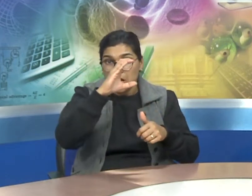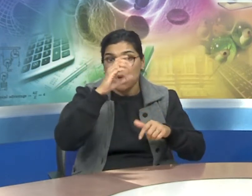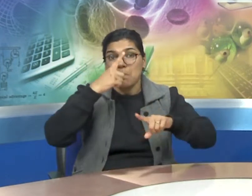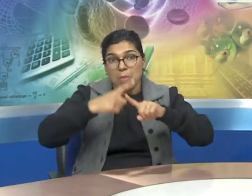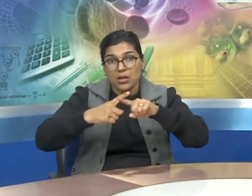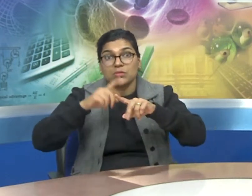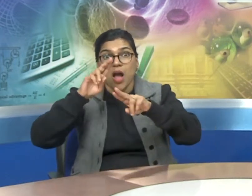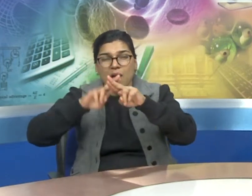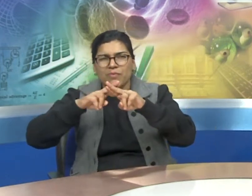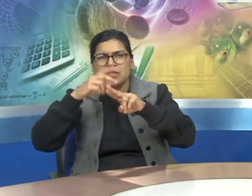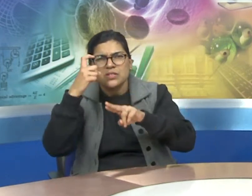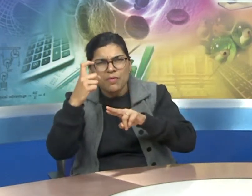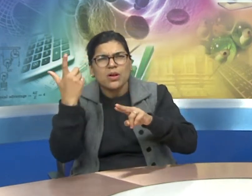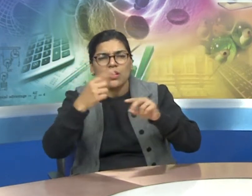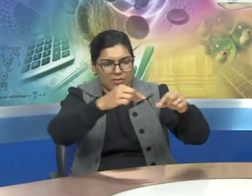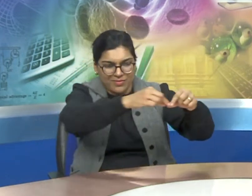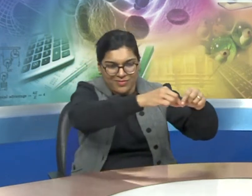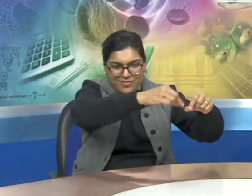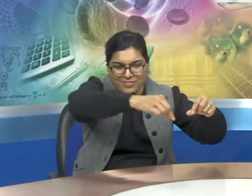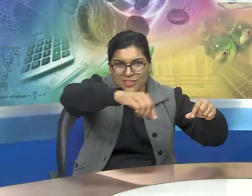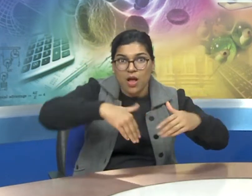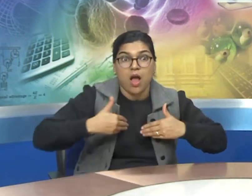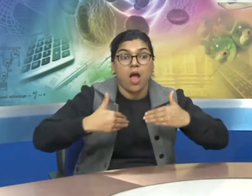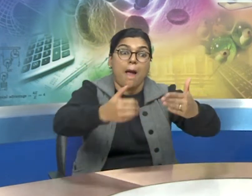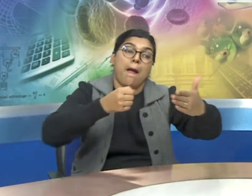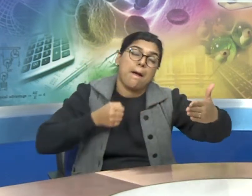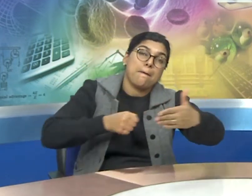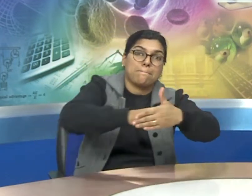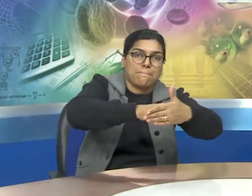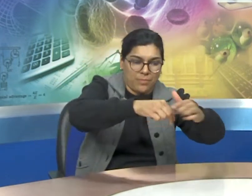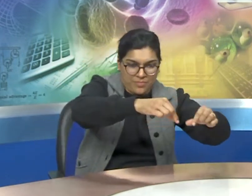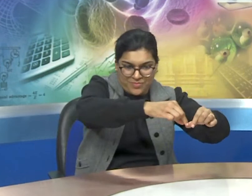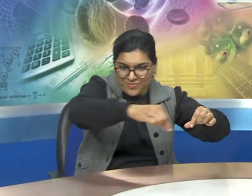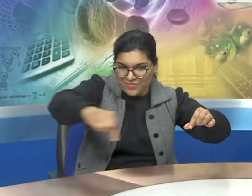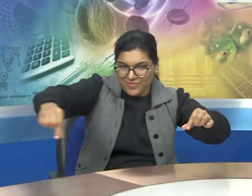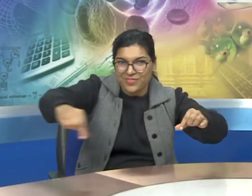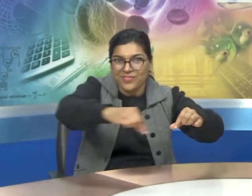A, Control plus F7.